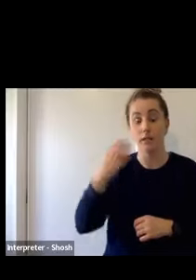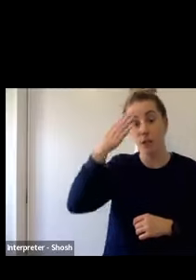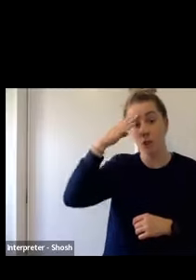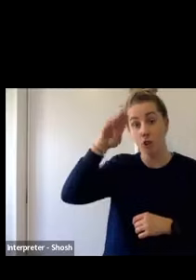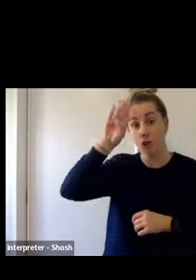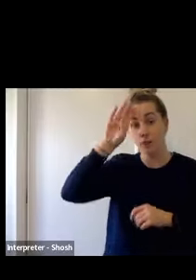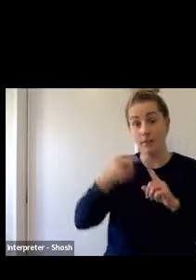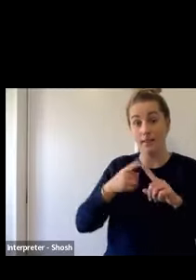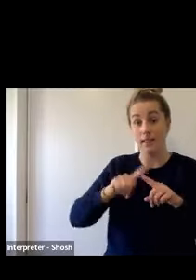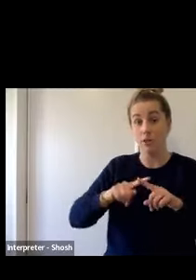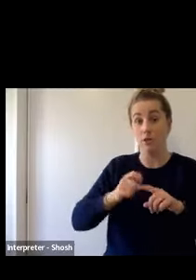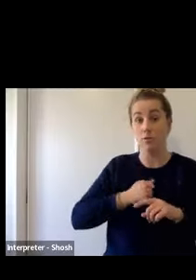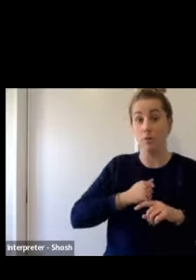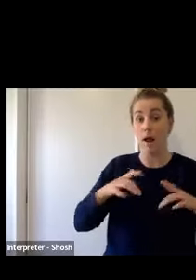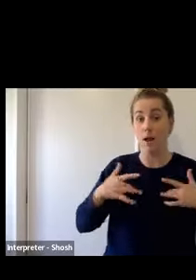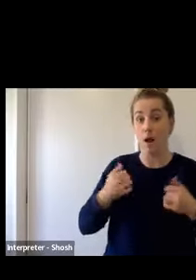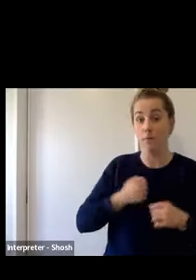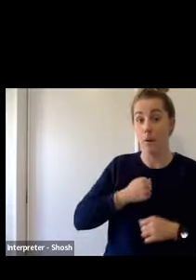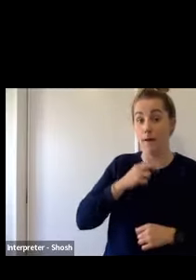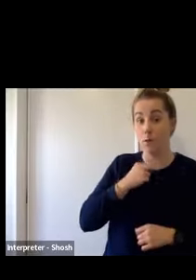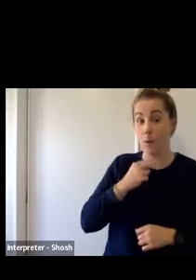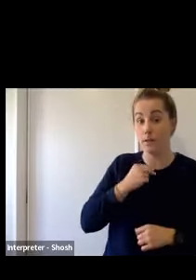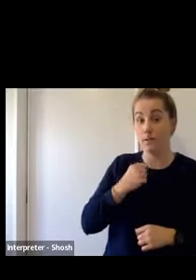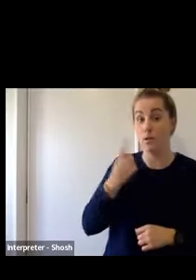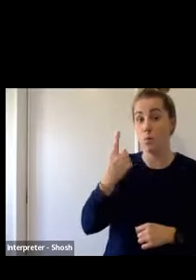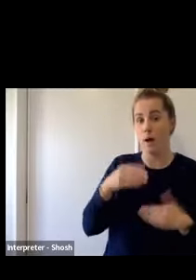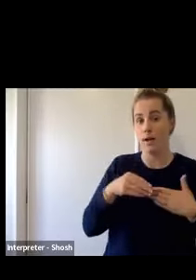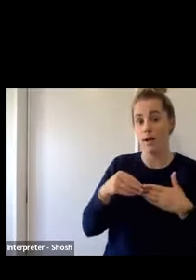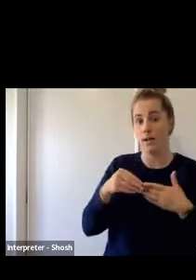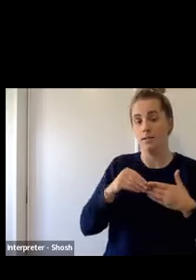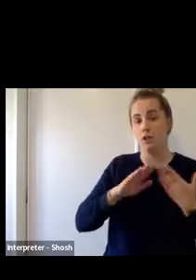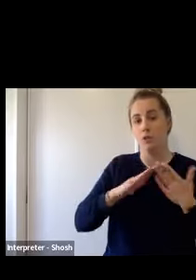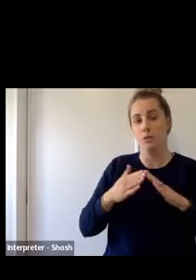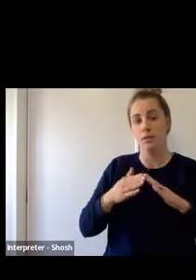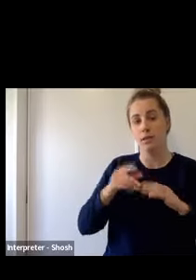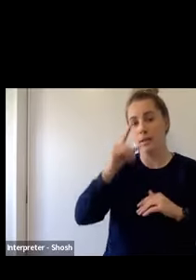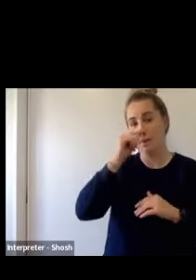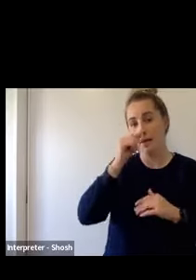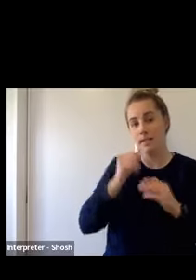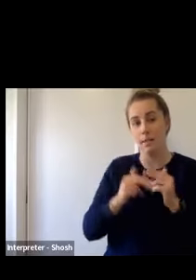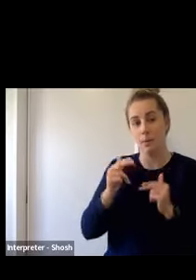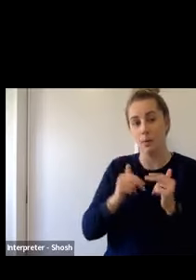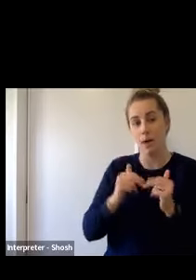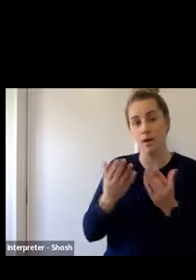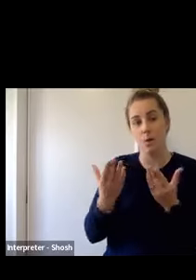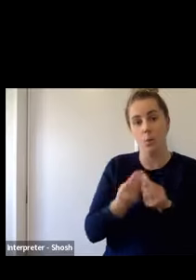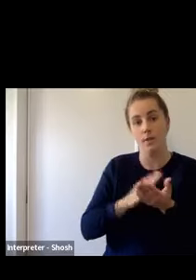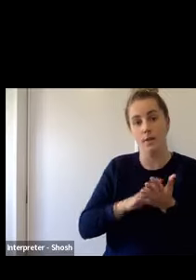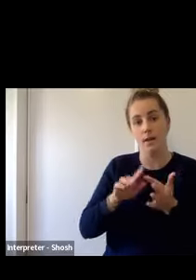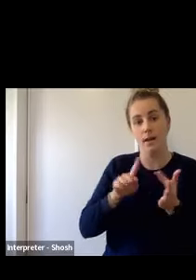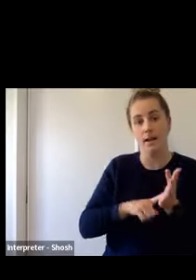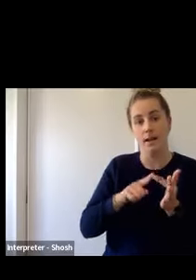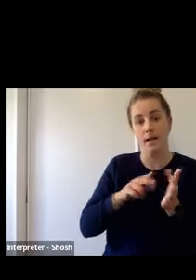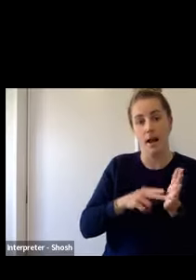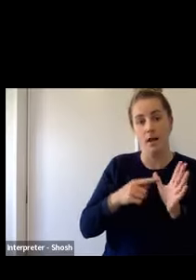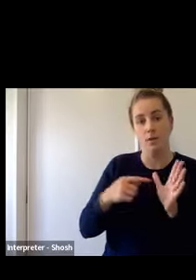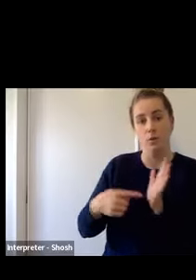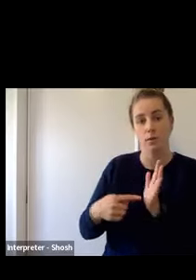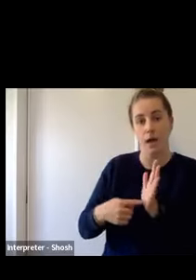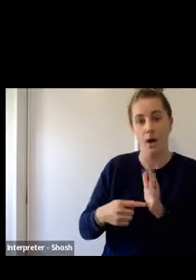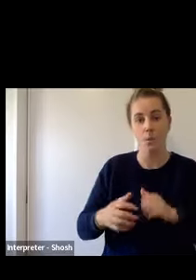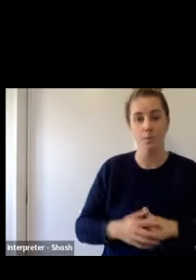My Life, My Voice, and with me is one of our lead community capacity builders, Helena Tutiao.